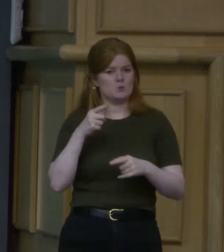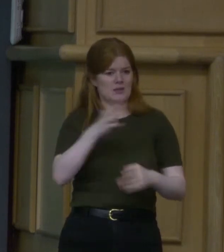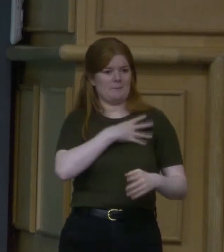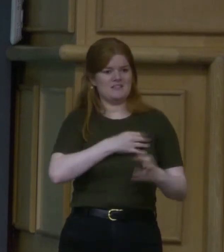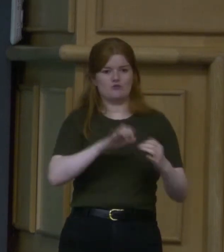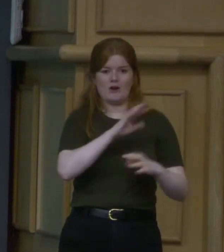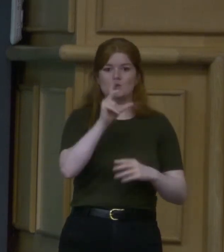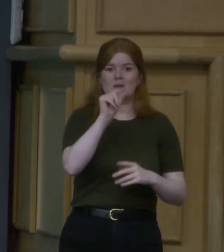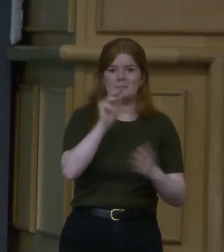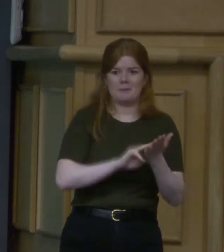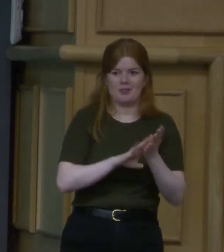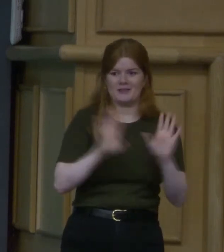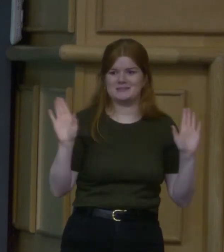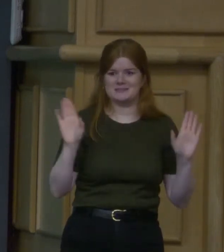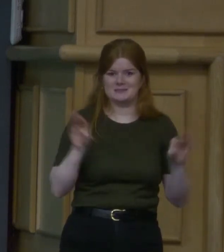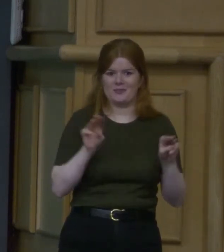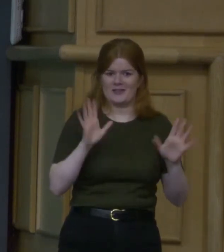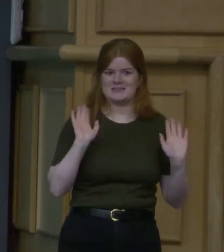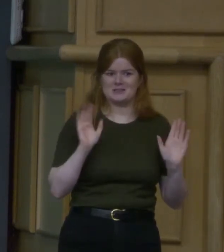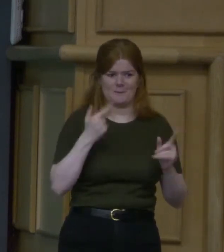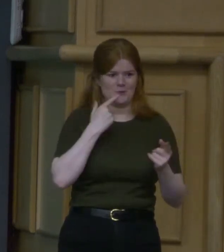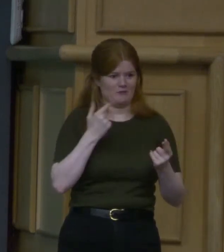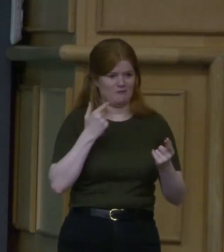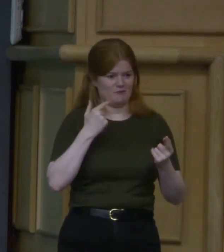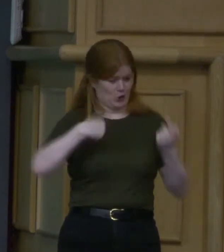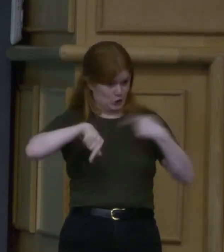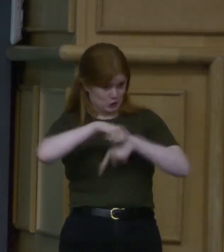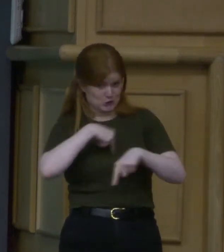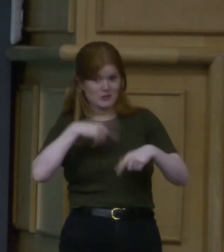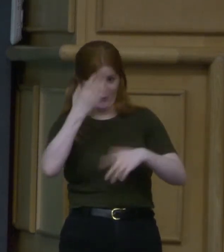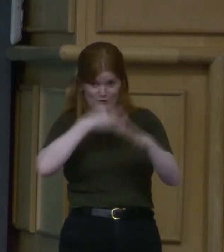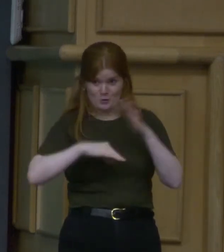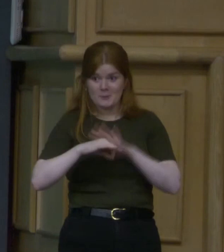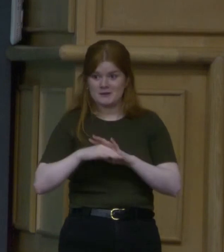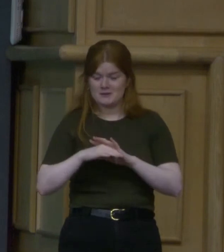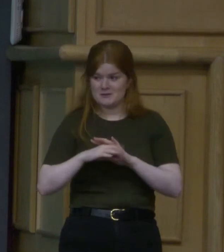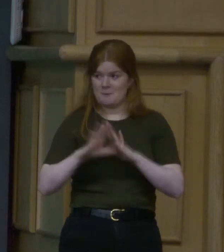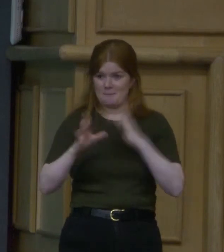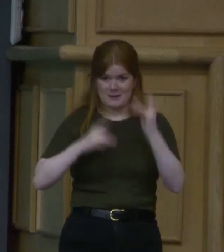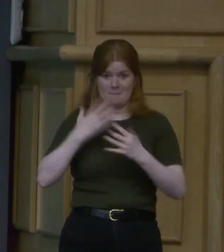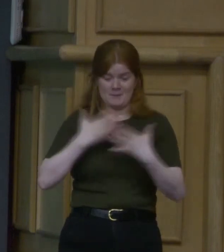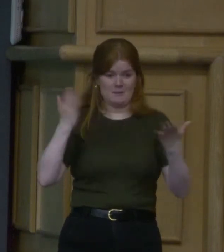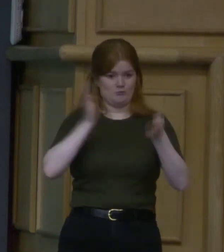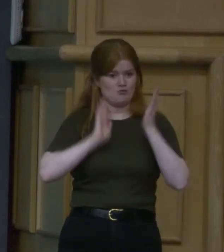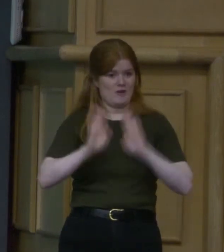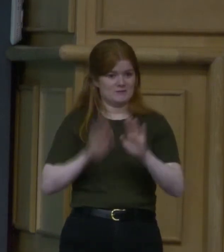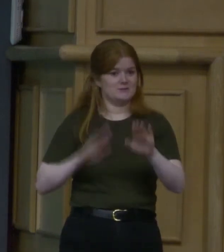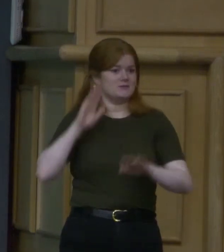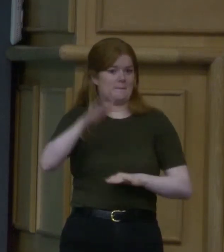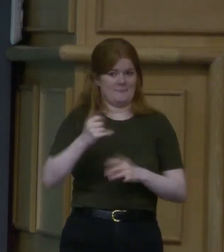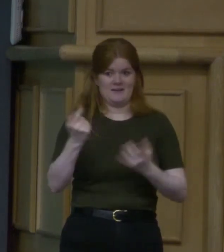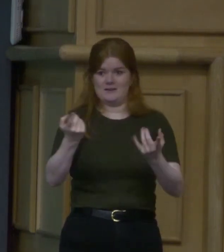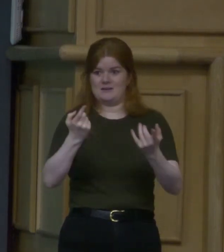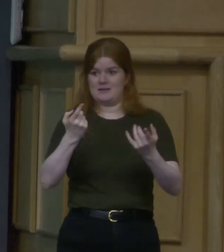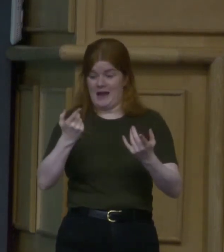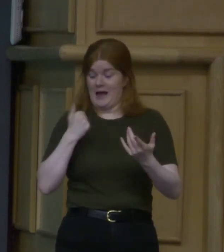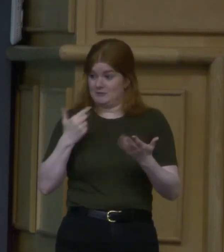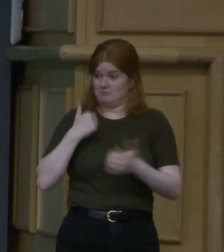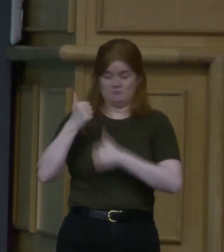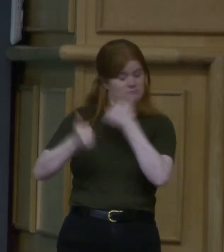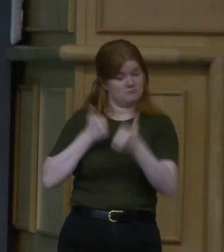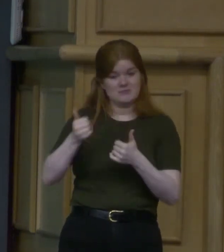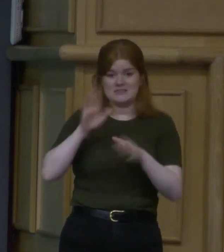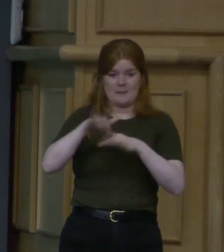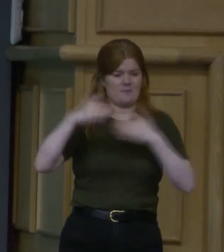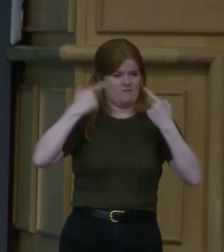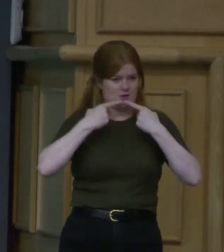of 20 people. So the fact that this government has taken what I believe to be a very courageous step and an admirable step